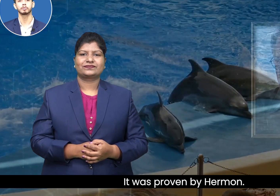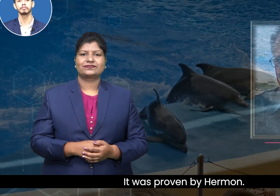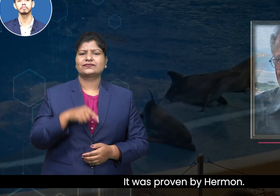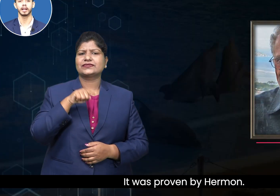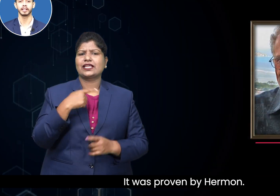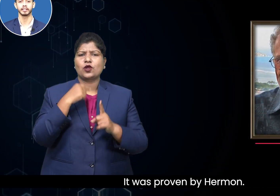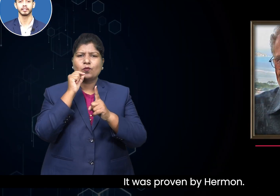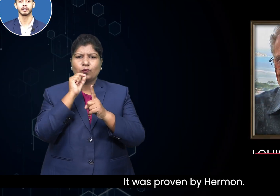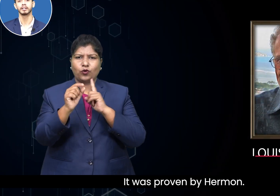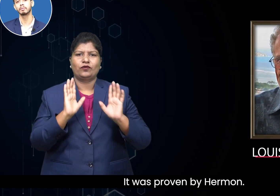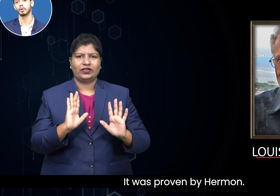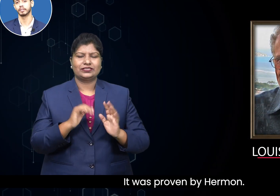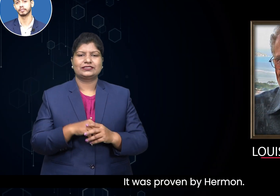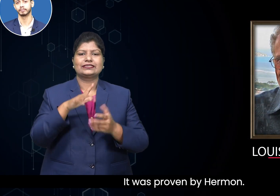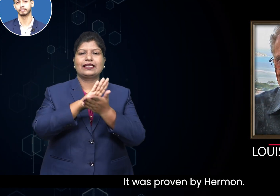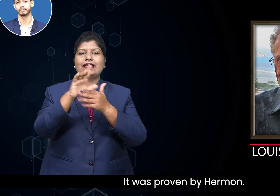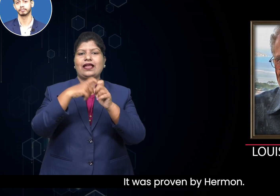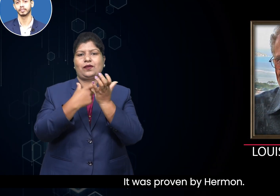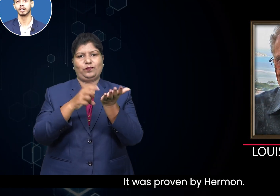It was proven by Hermann.